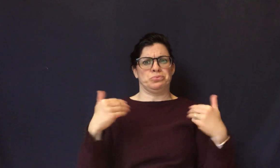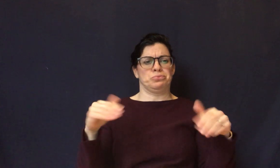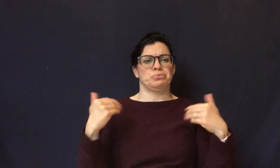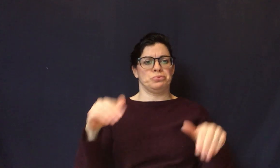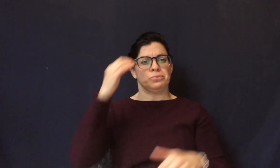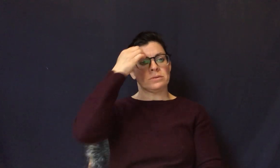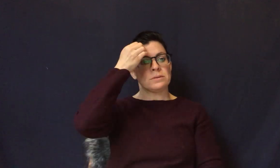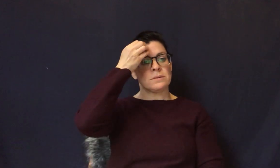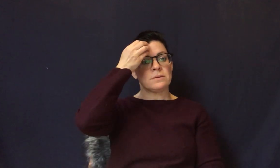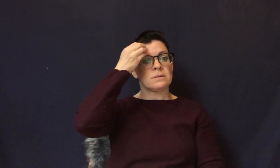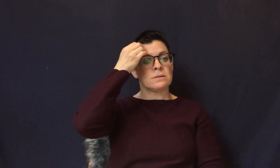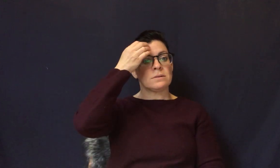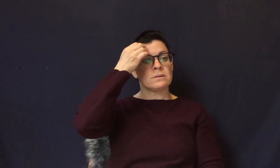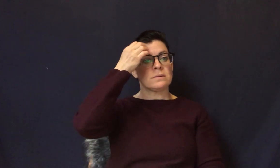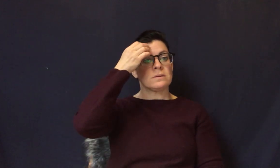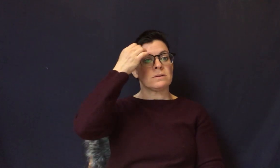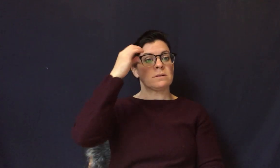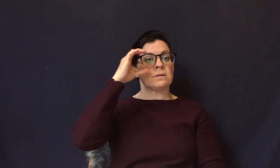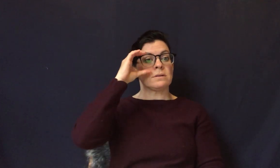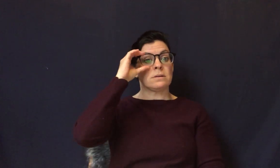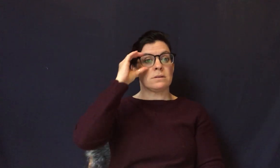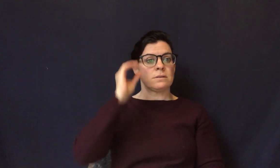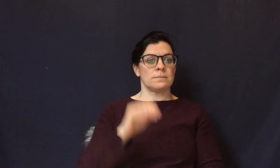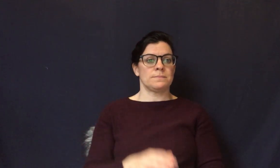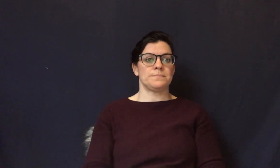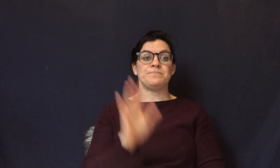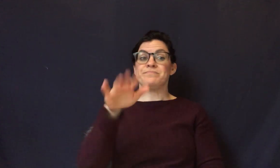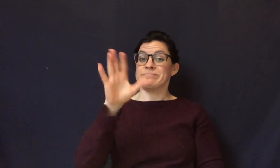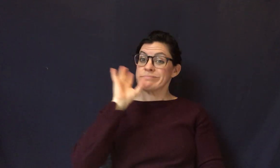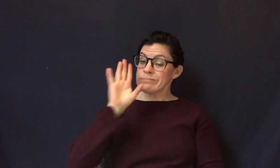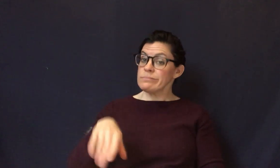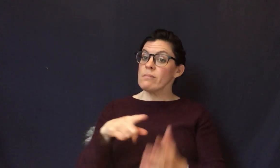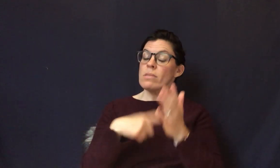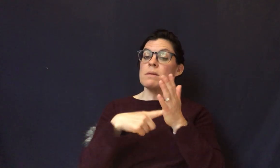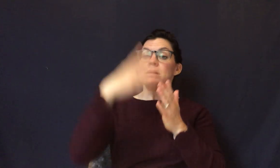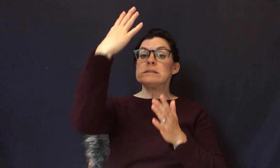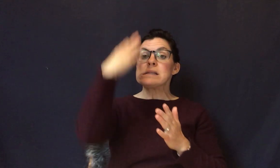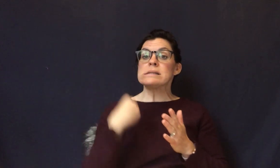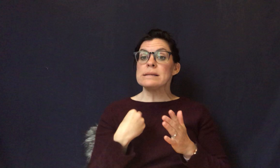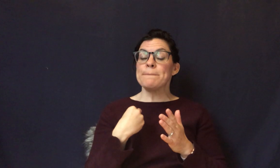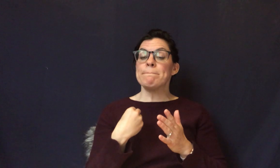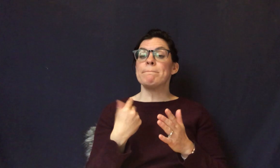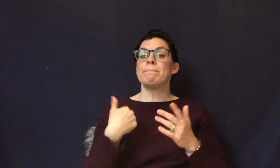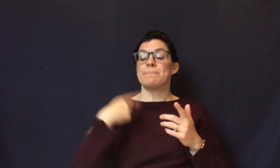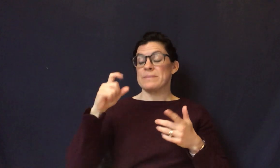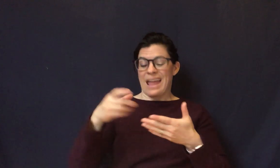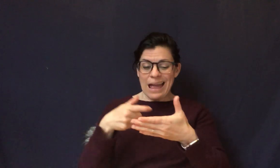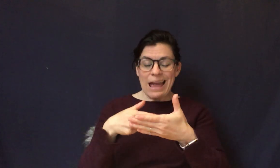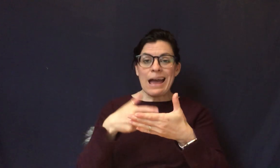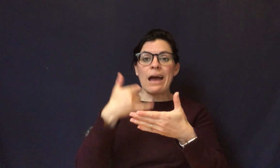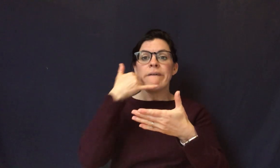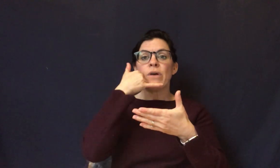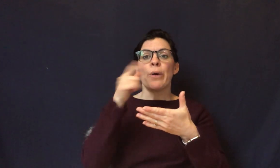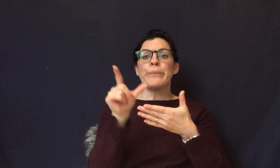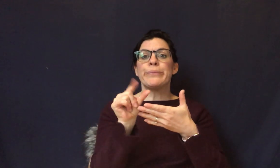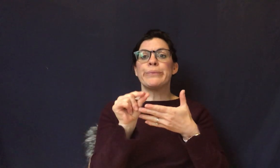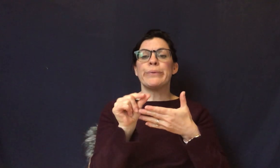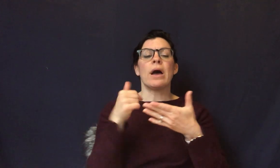under your pillow. Okay, that happens too. If you put it under your pillow, what happens if you put it under your pillow? If you put it under your pillow, okay,